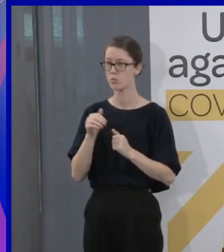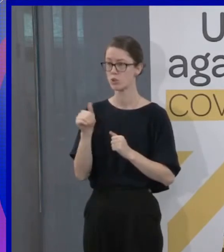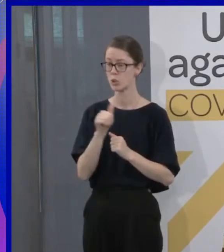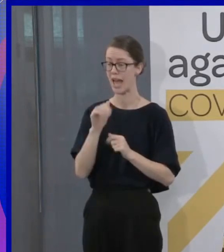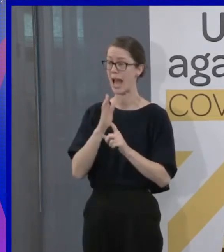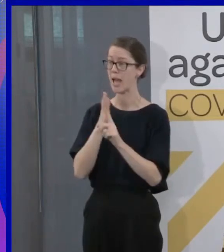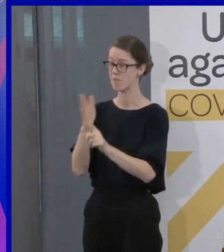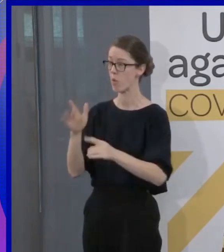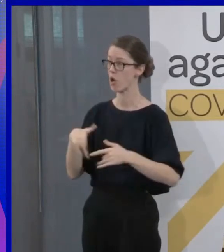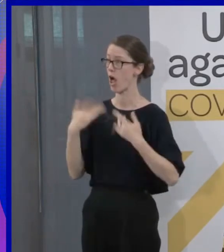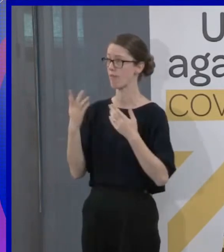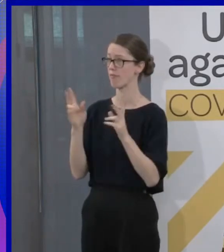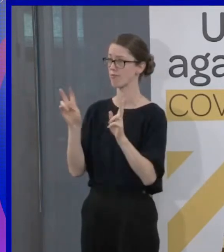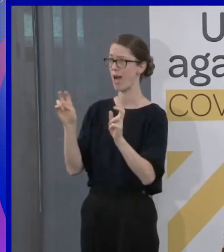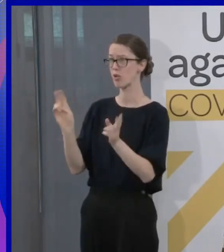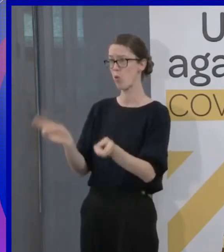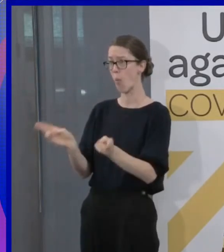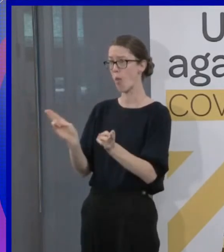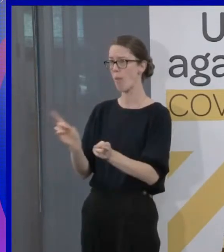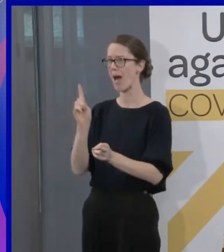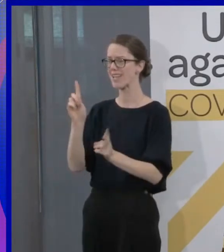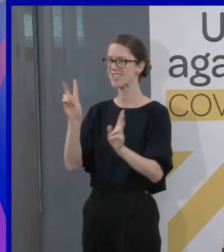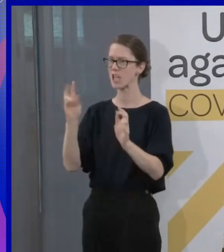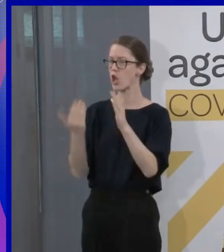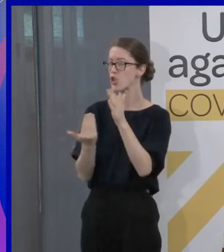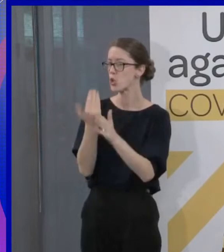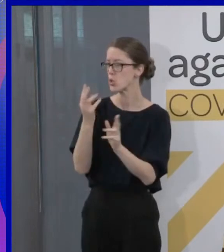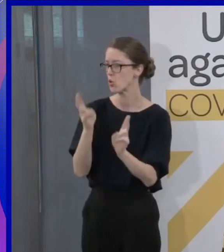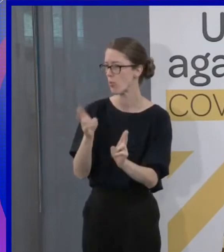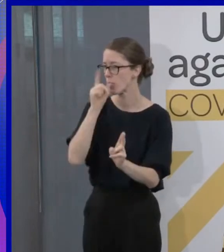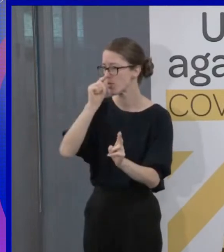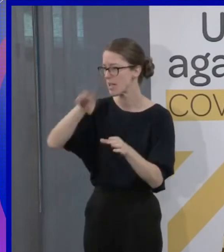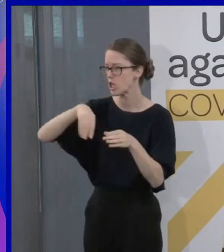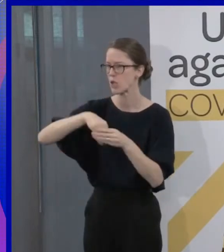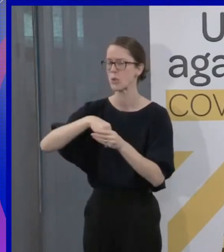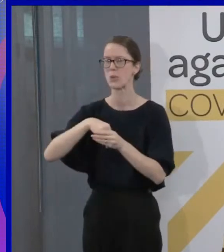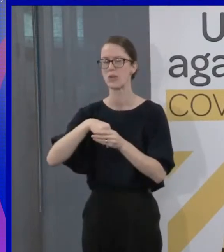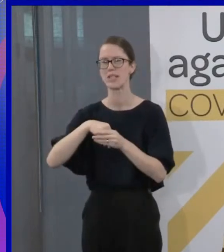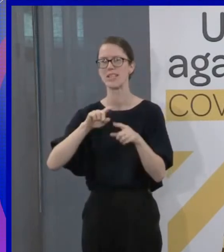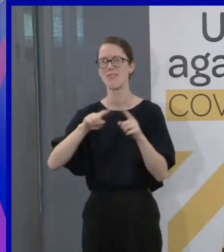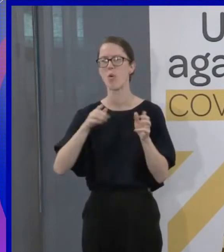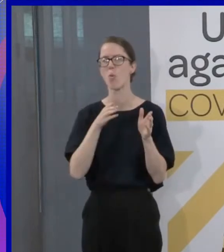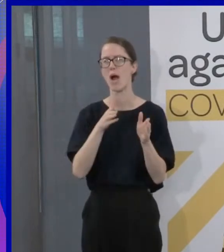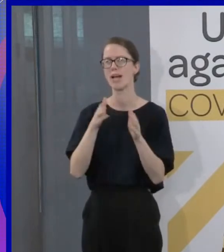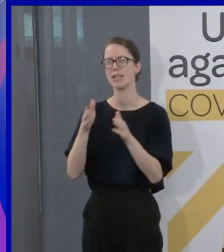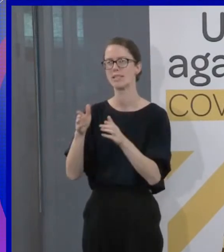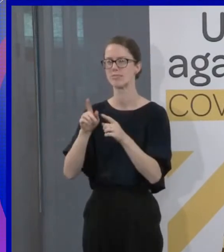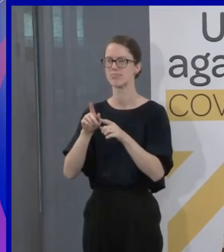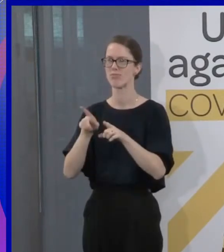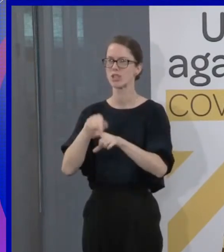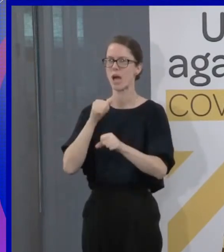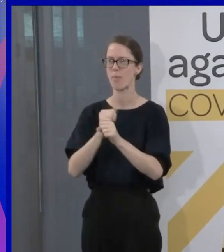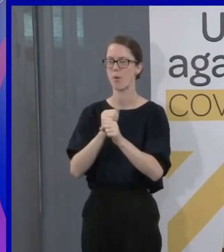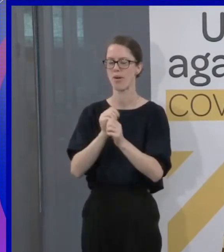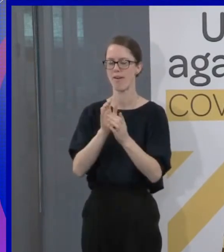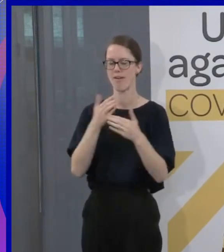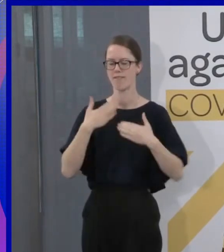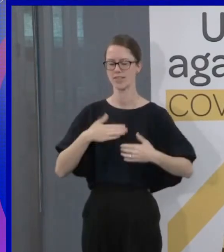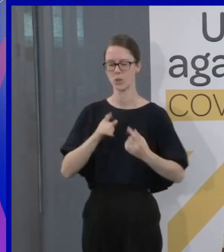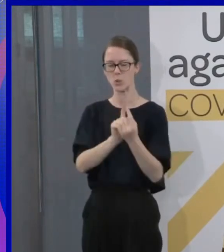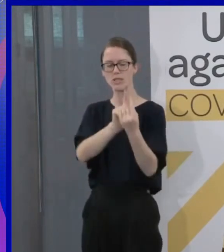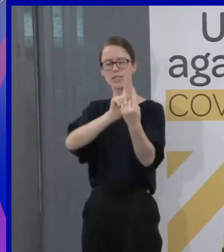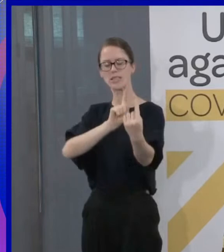as normal as possible, but the new norm will, I think, include perhaps a little more physical distancing,